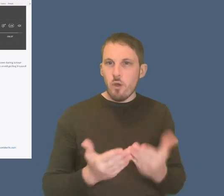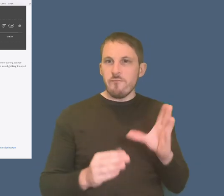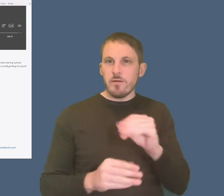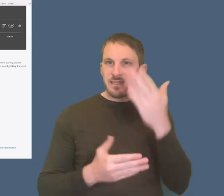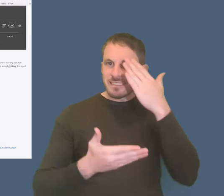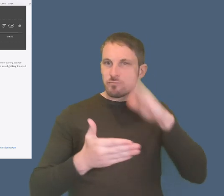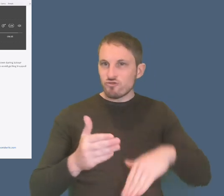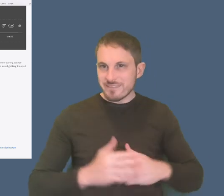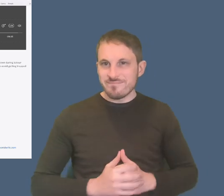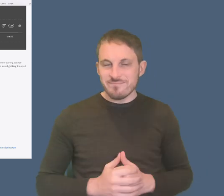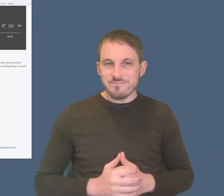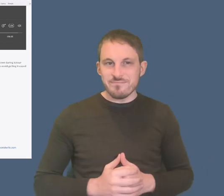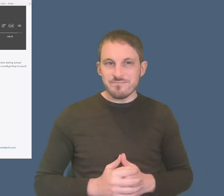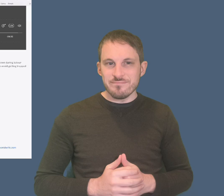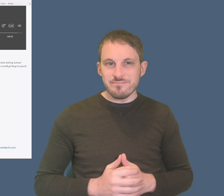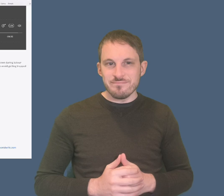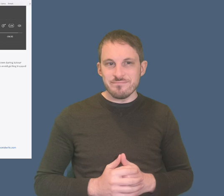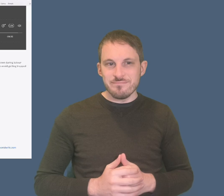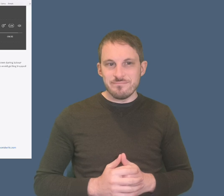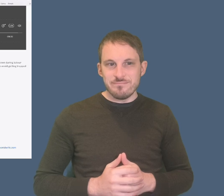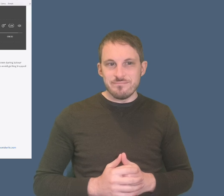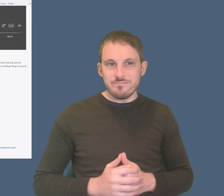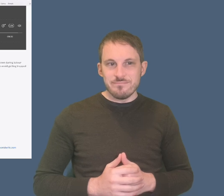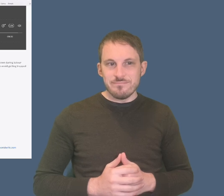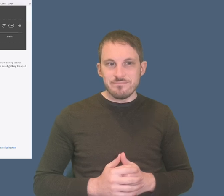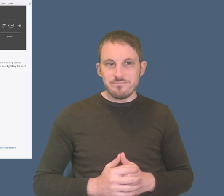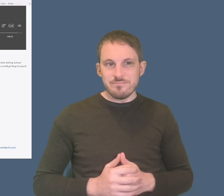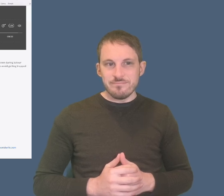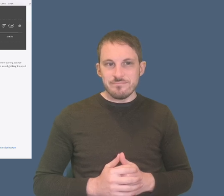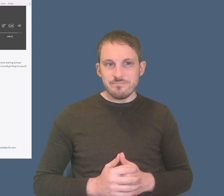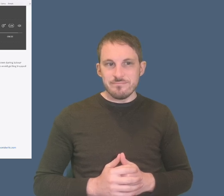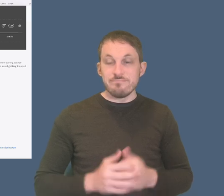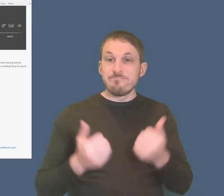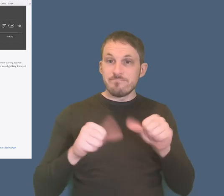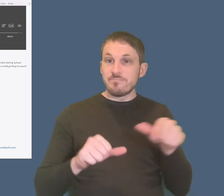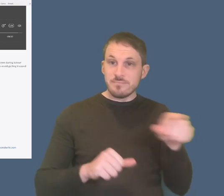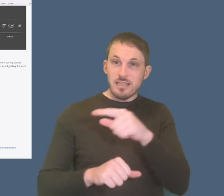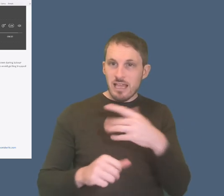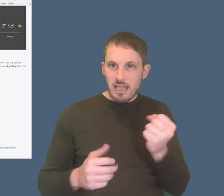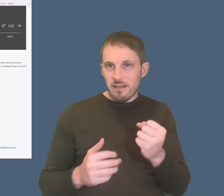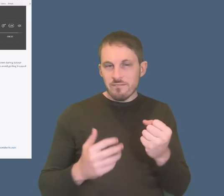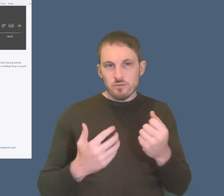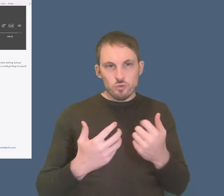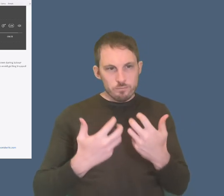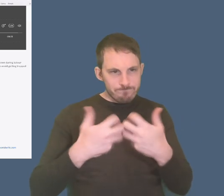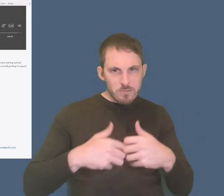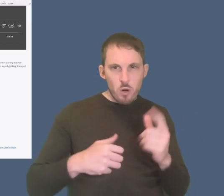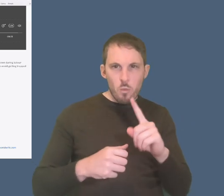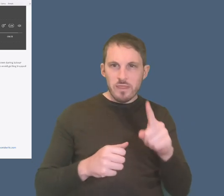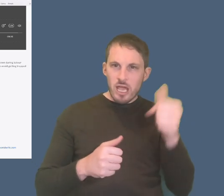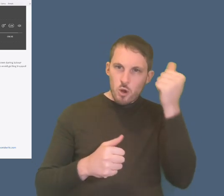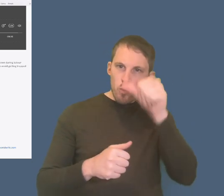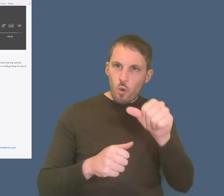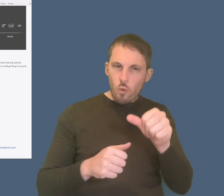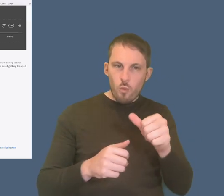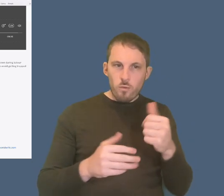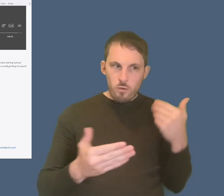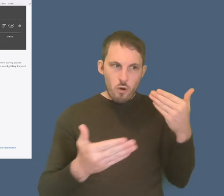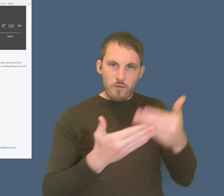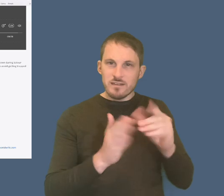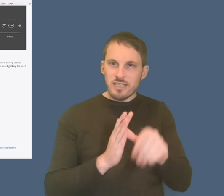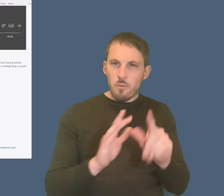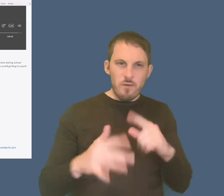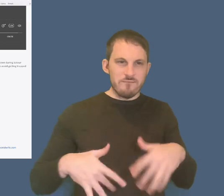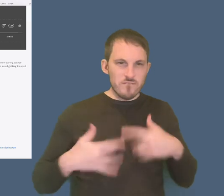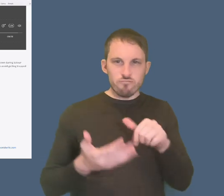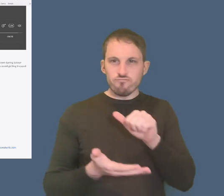And they all had to lean into what they knew worked for them over time and what felt right and